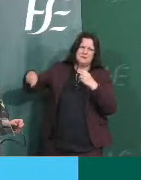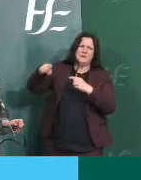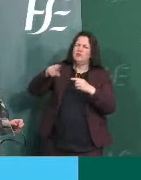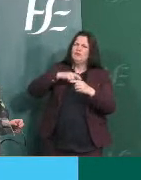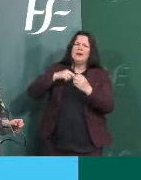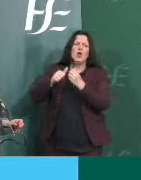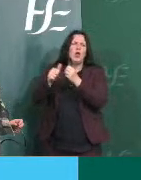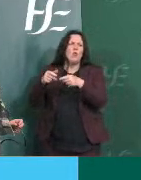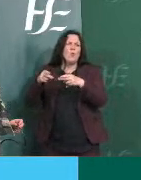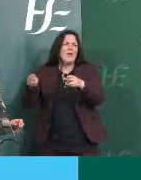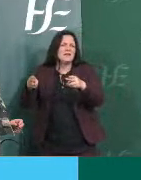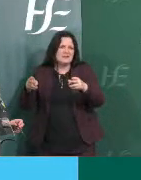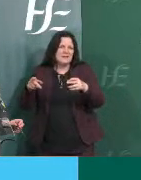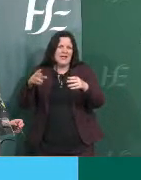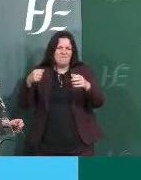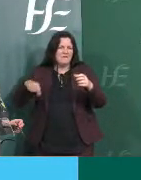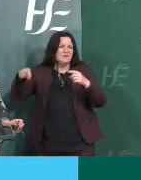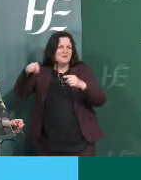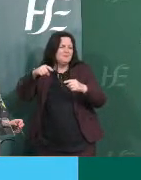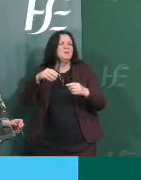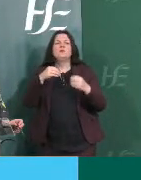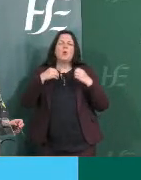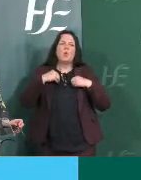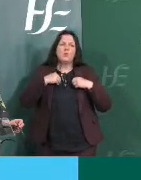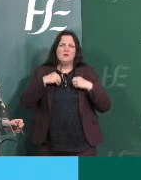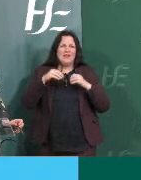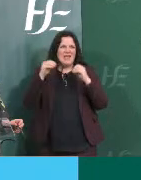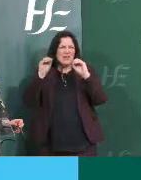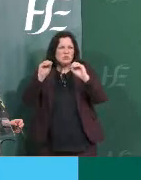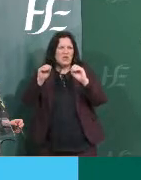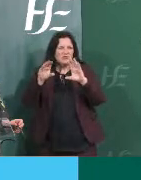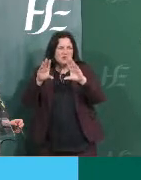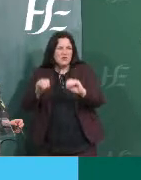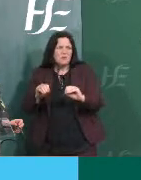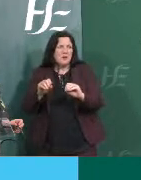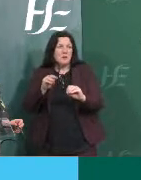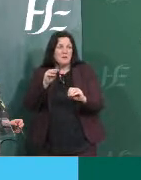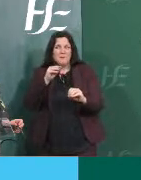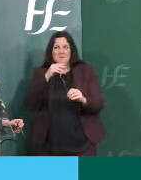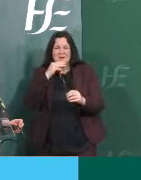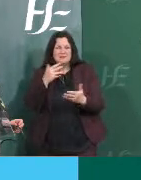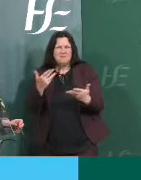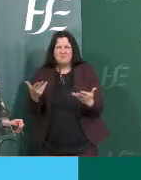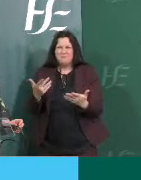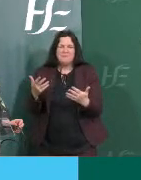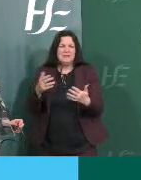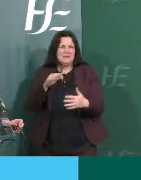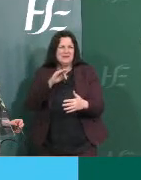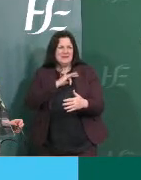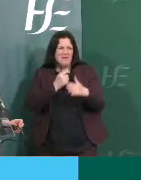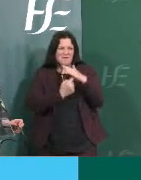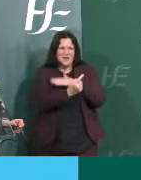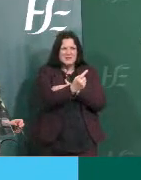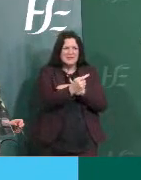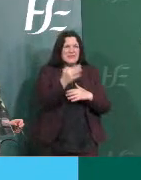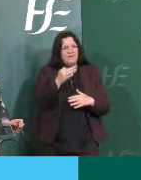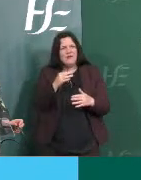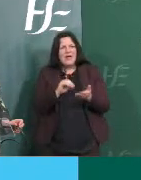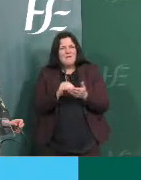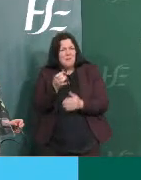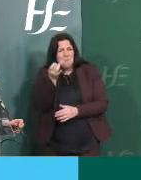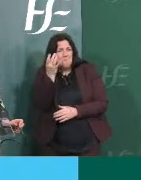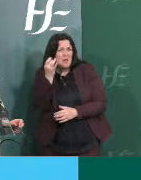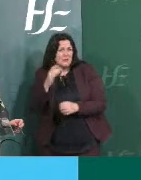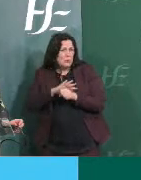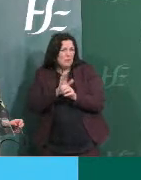their social interactions. And even if they're only mildly or asymptomatic when they get COVID-19, they must self-isolate. And that obviously affects the children